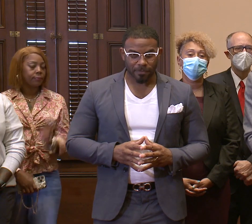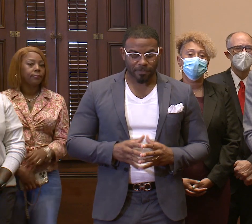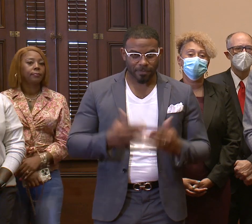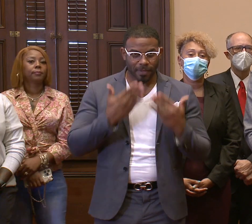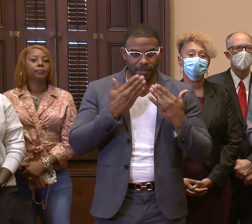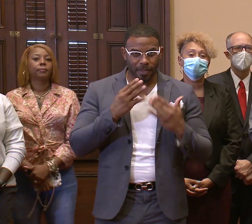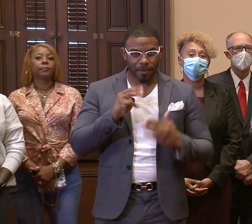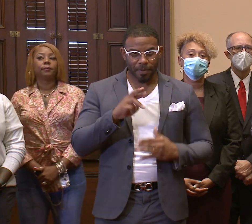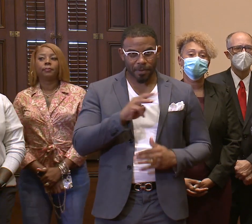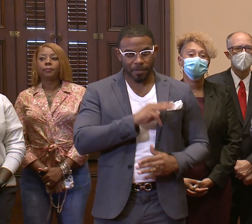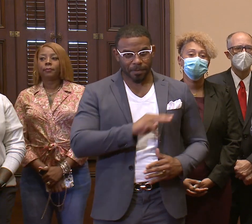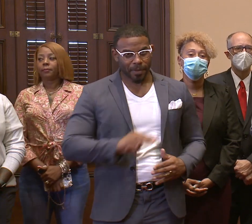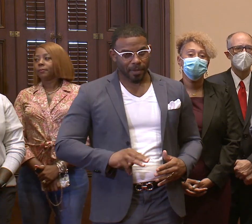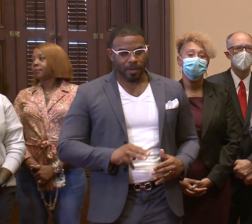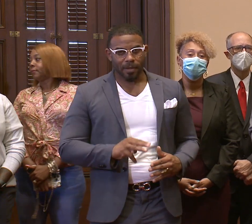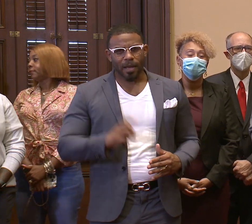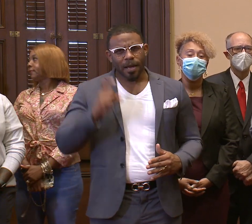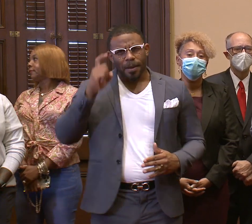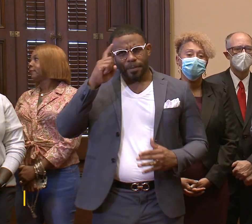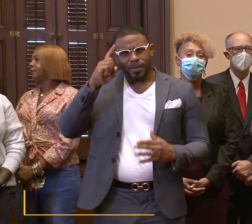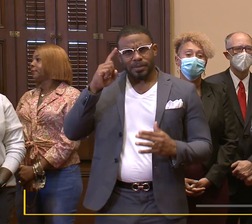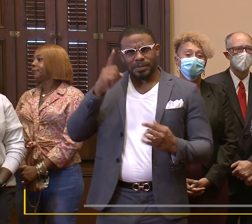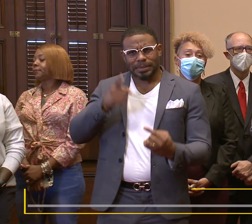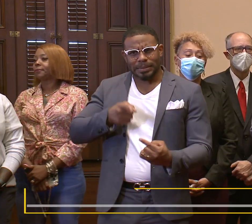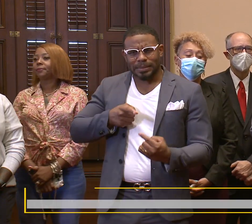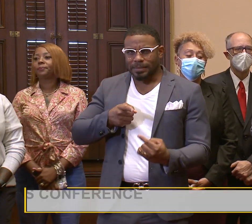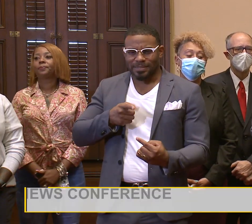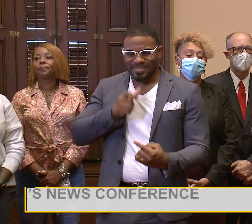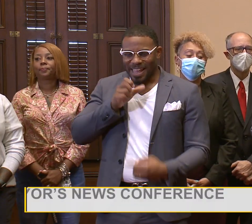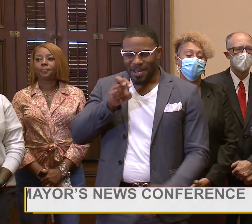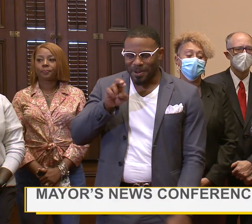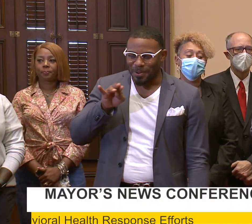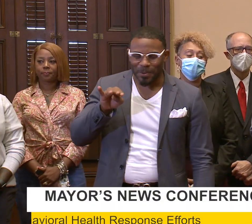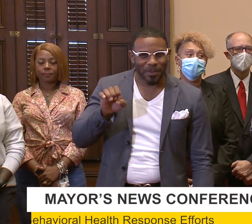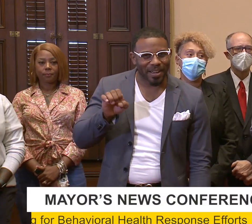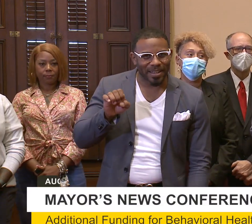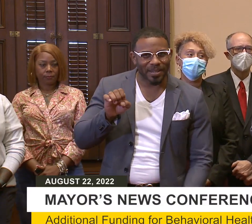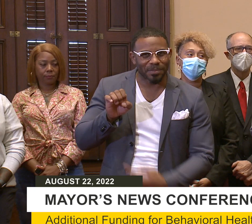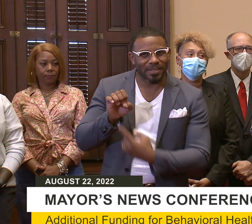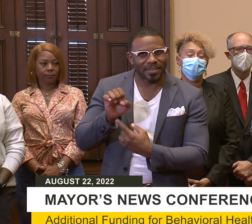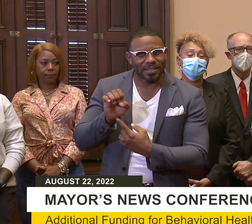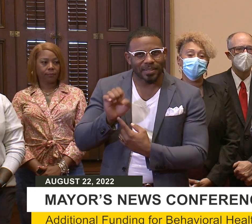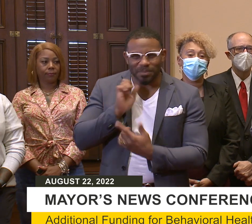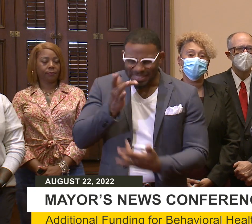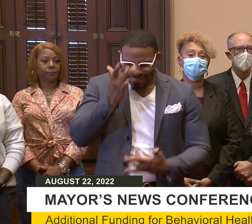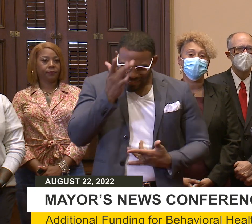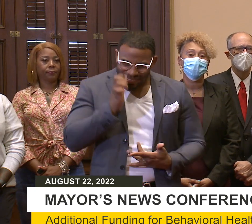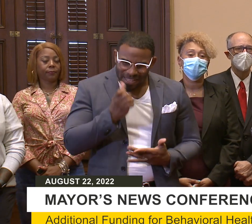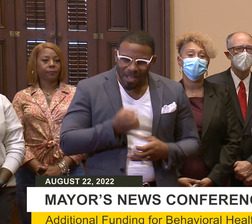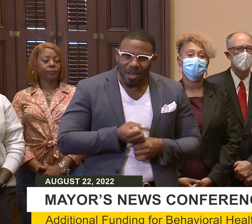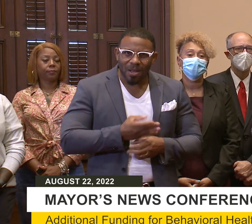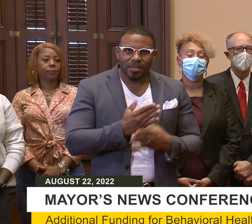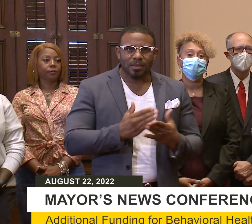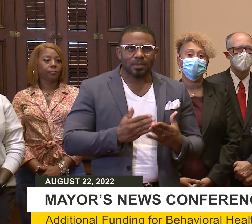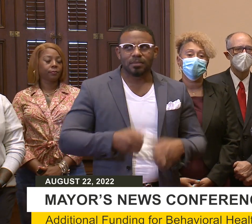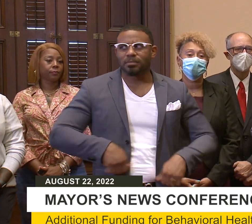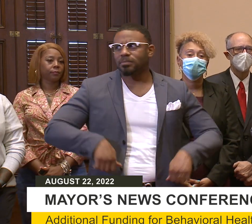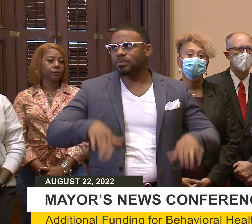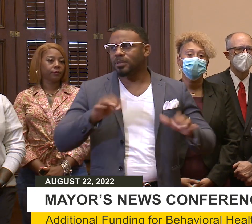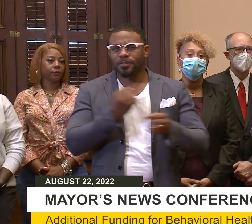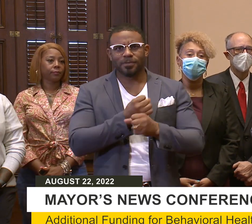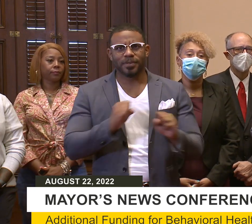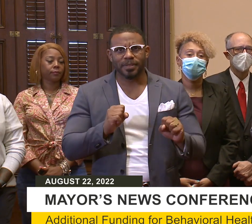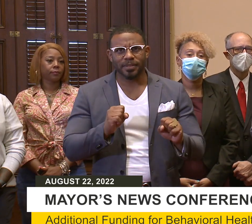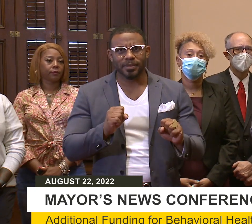Thank you, Mr. Mayor. Mental illness is not a crime. Being sick should not cause someone to forfeit their